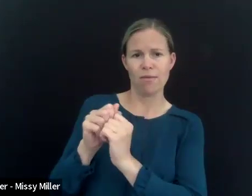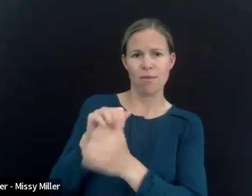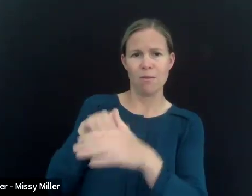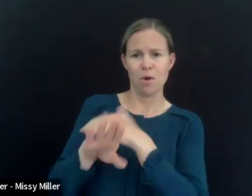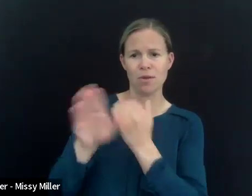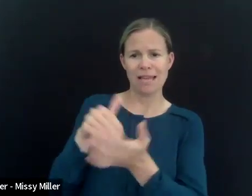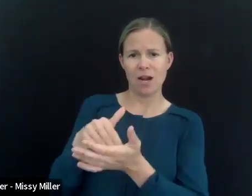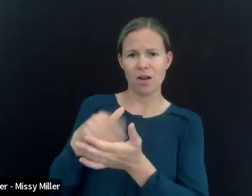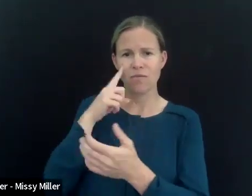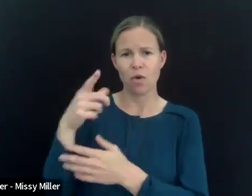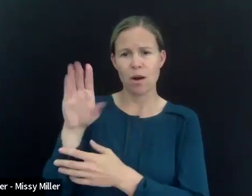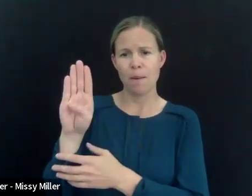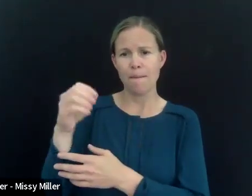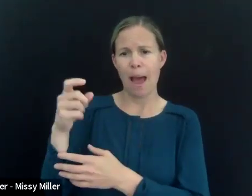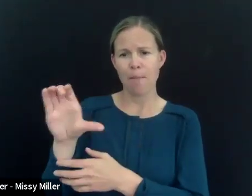and people of color?